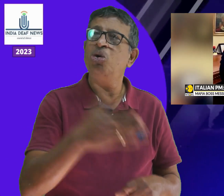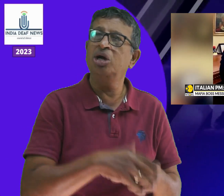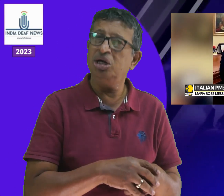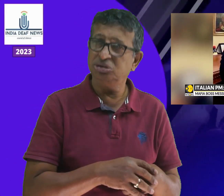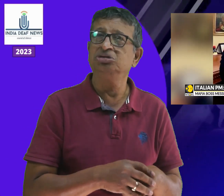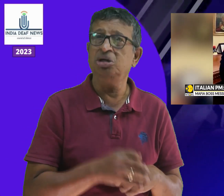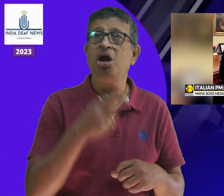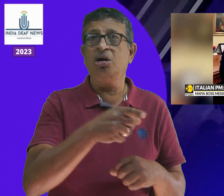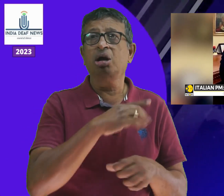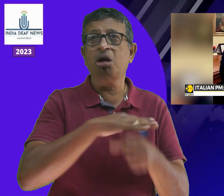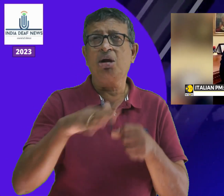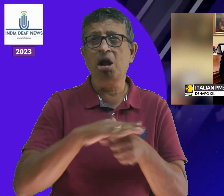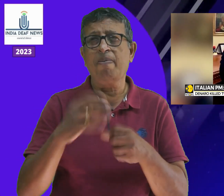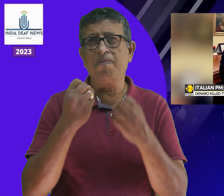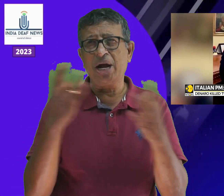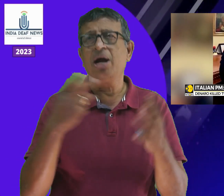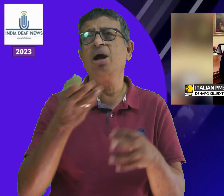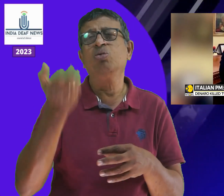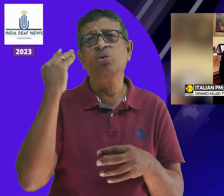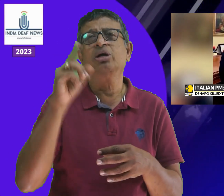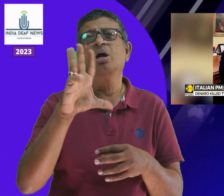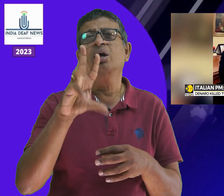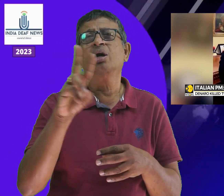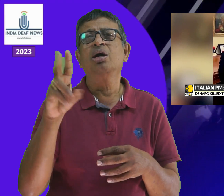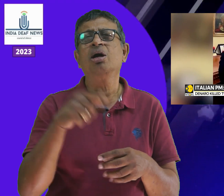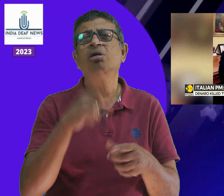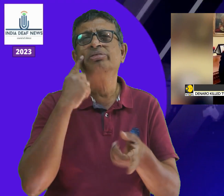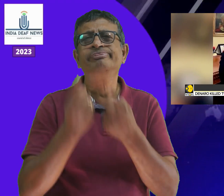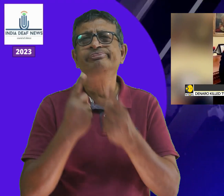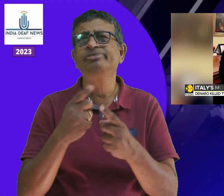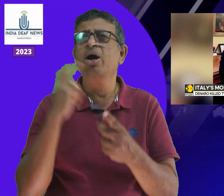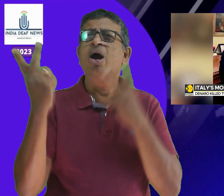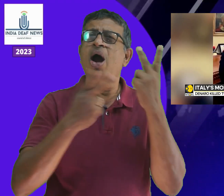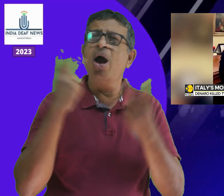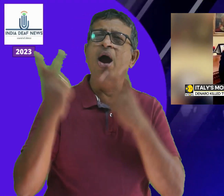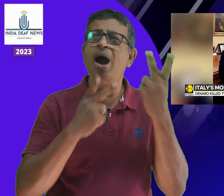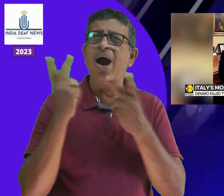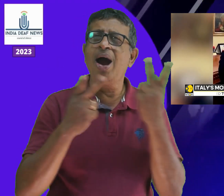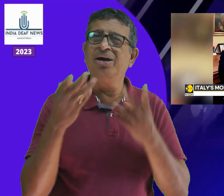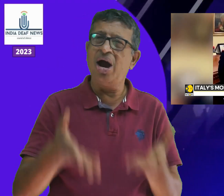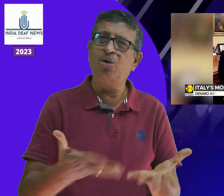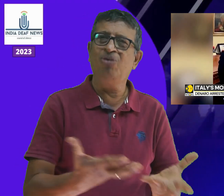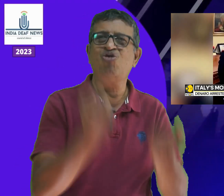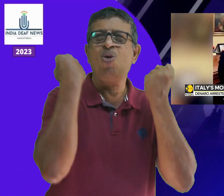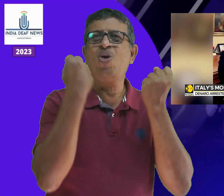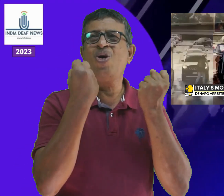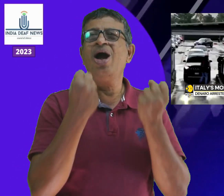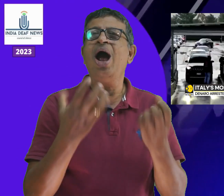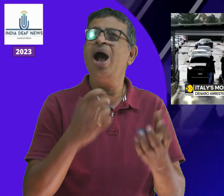Palermo, arrested fugitive Matteo Messina Denaro inside a health facility where he had gone to undergo clinical